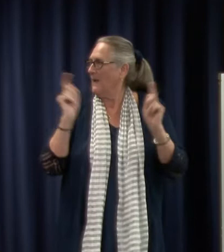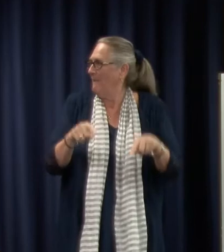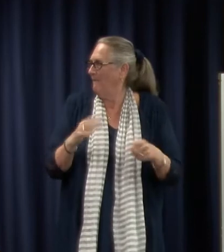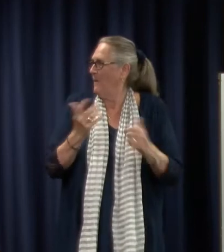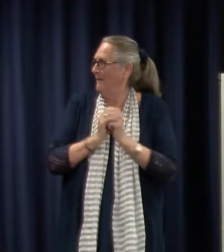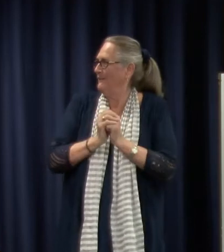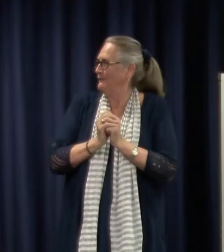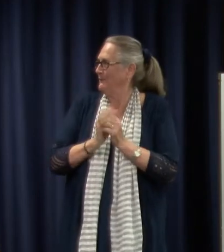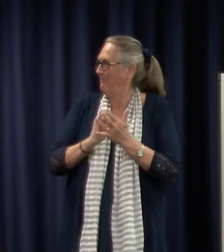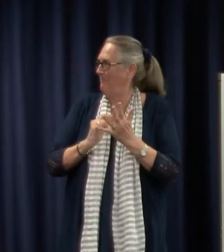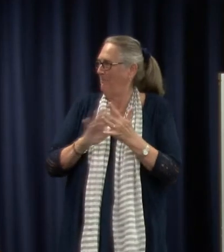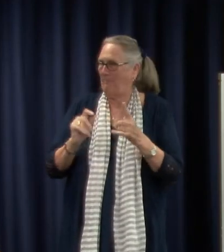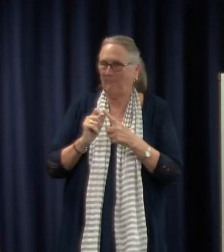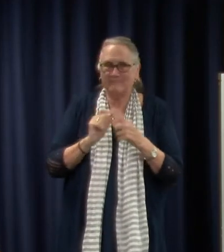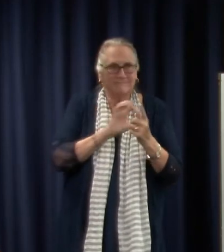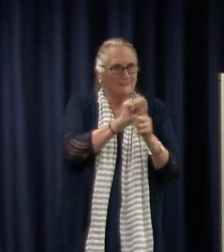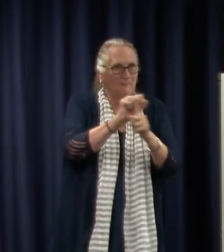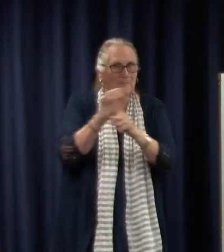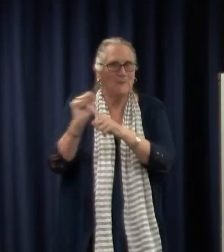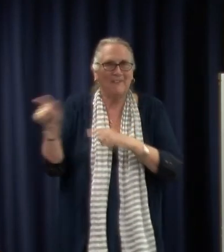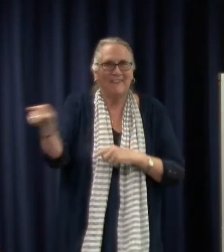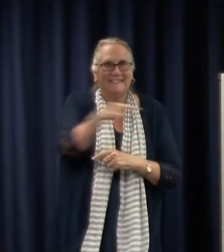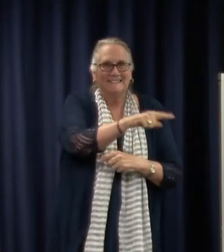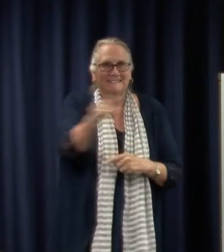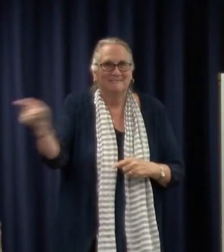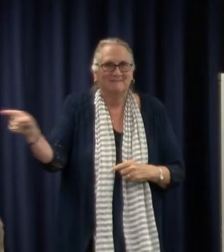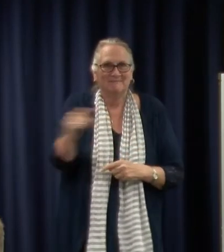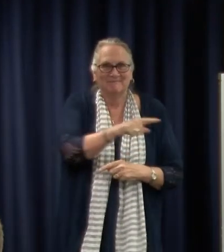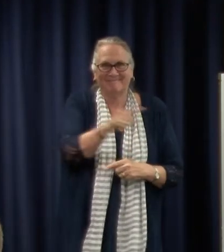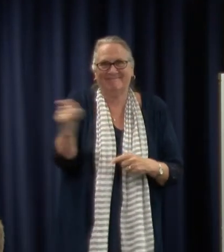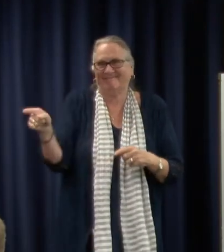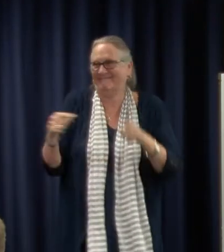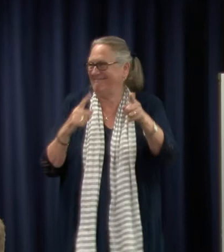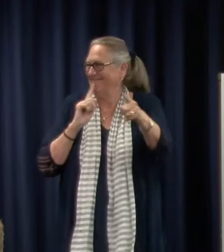A person such as myself, I would come for my friendships and to socialise and catch up with friends.